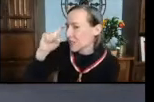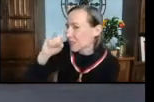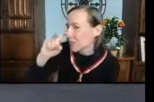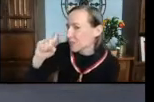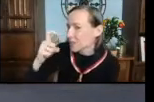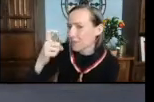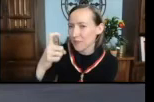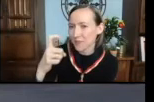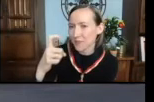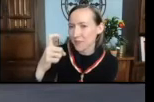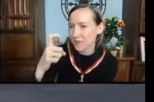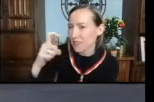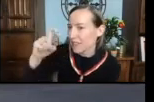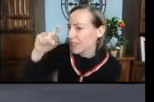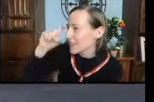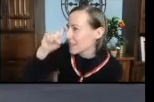Sister,